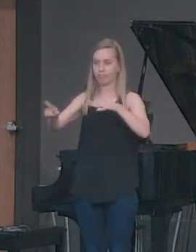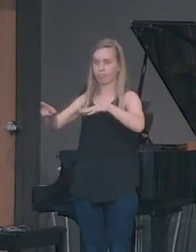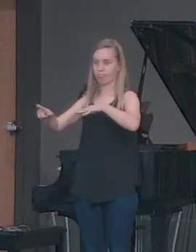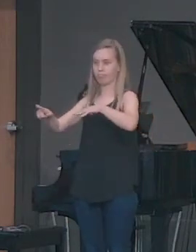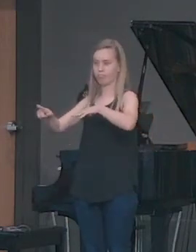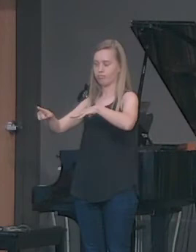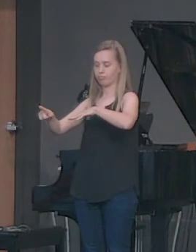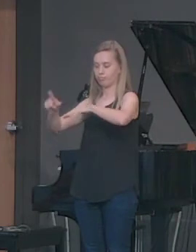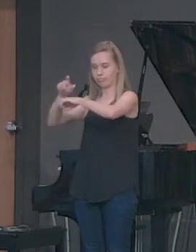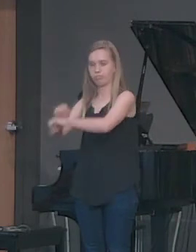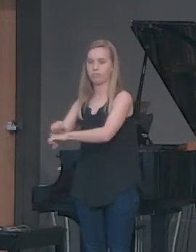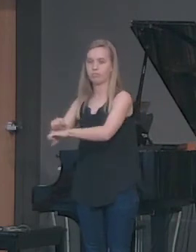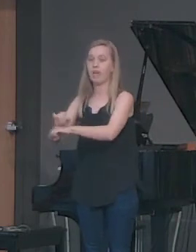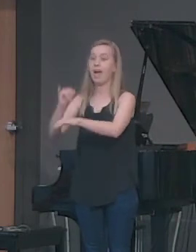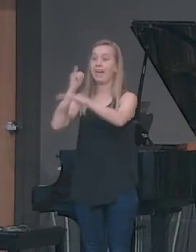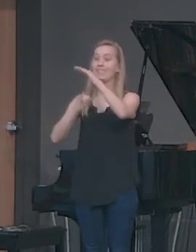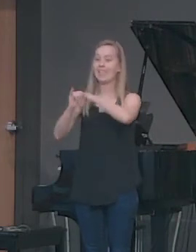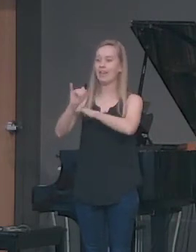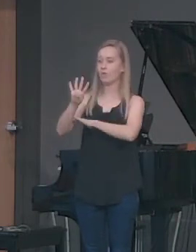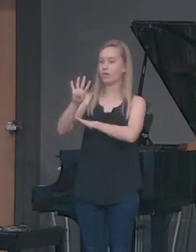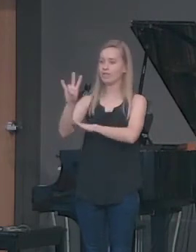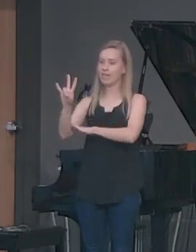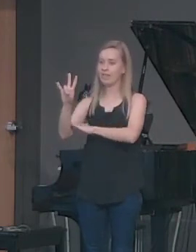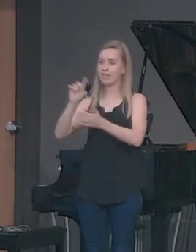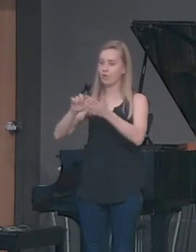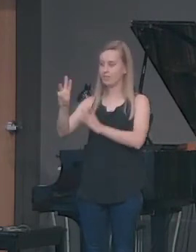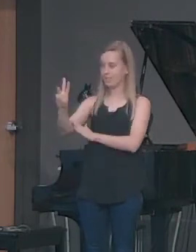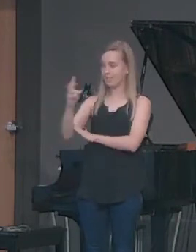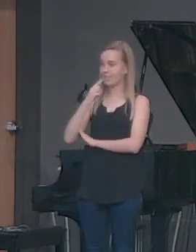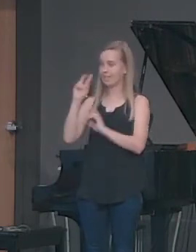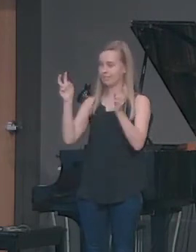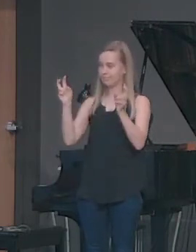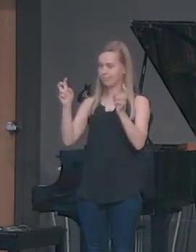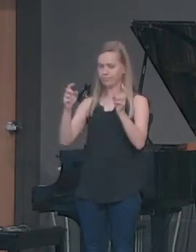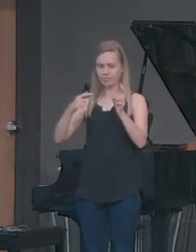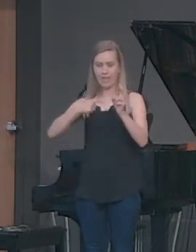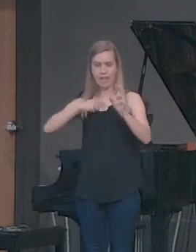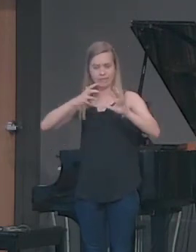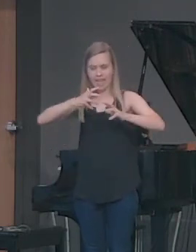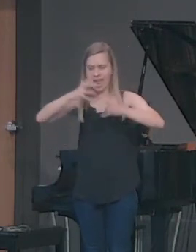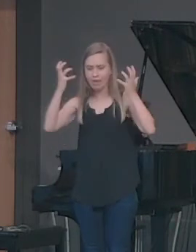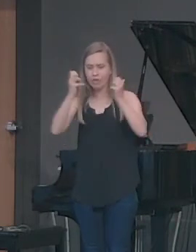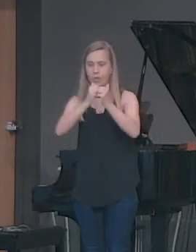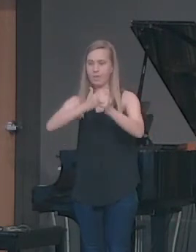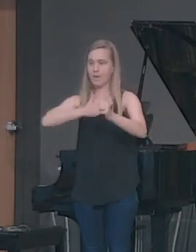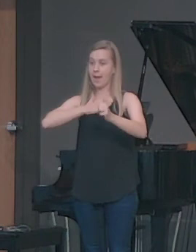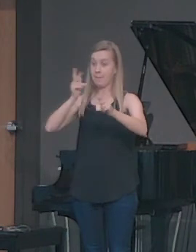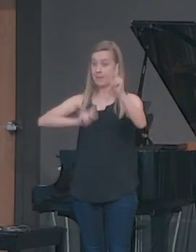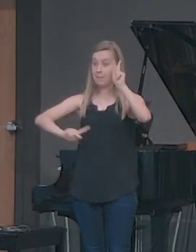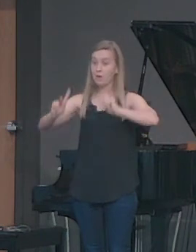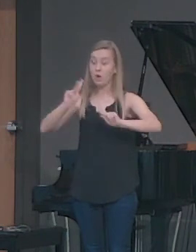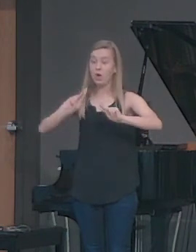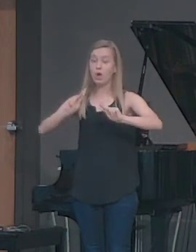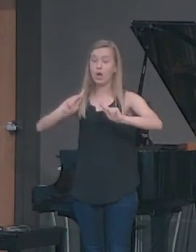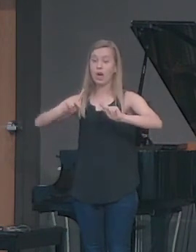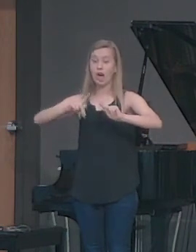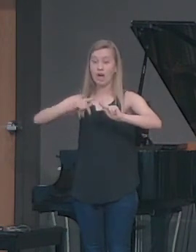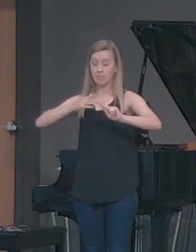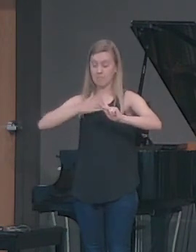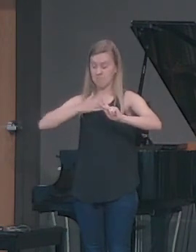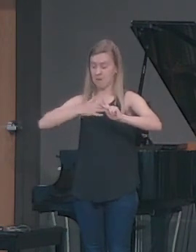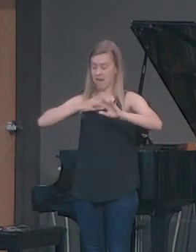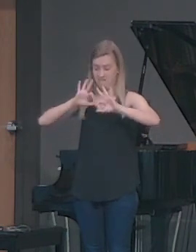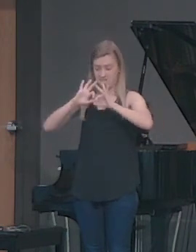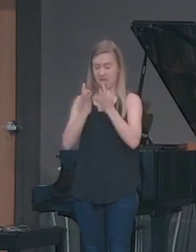Isaiah chapter 47 and verse 6 says this, "I was angry with my people. I profaned my